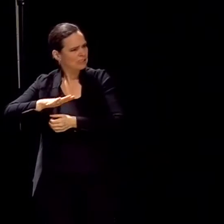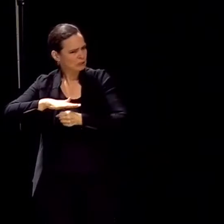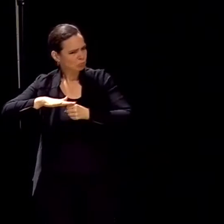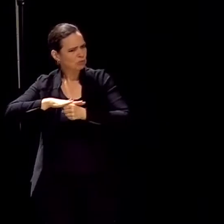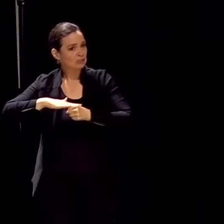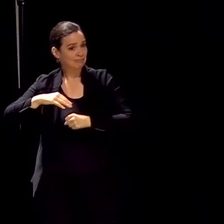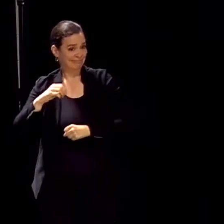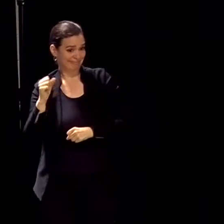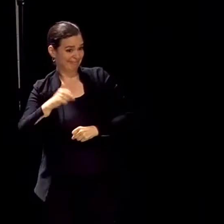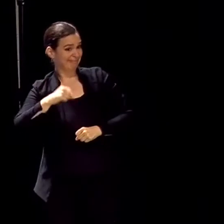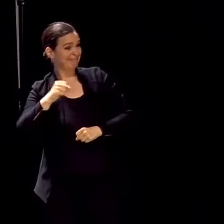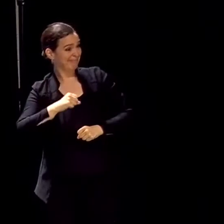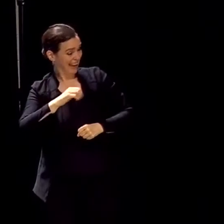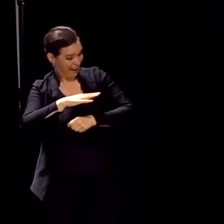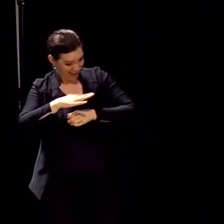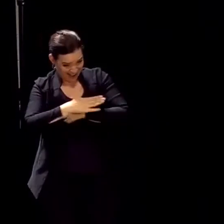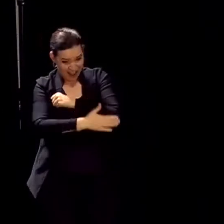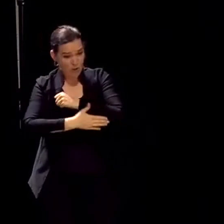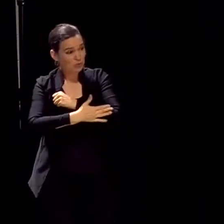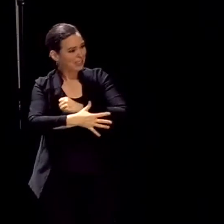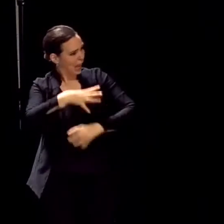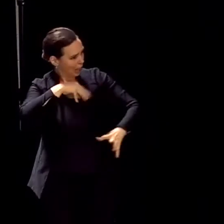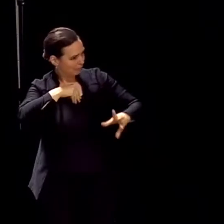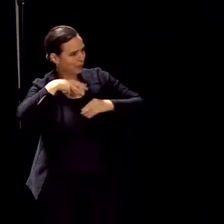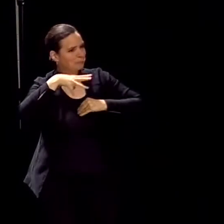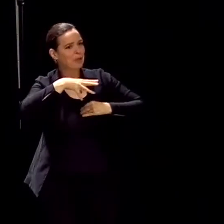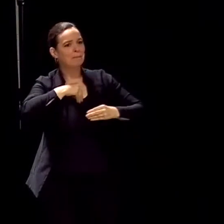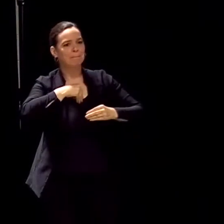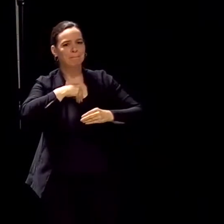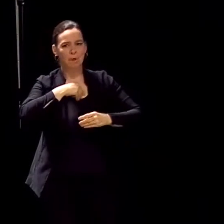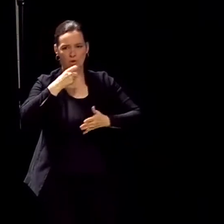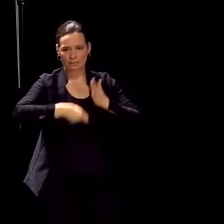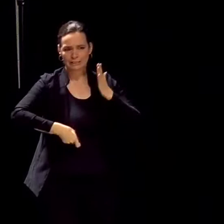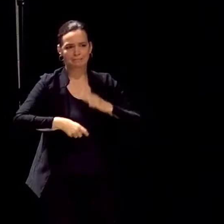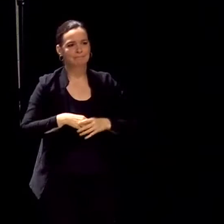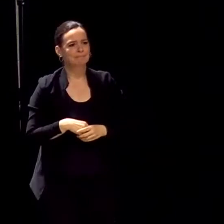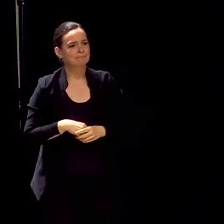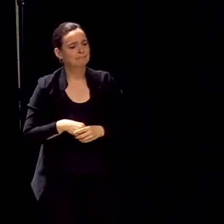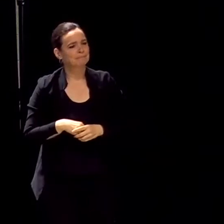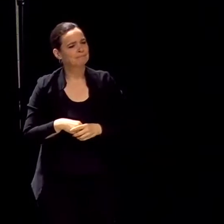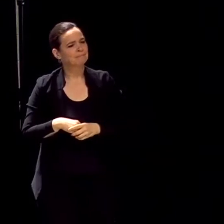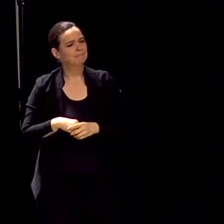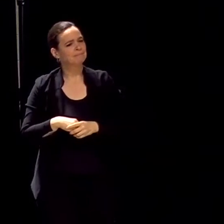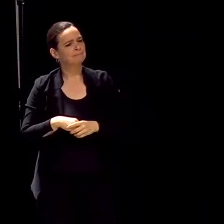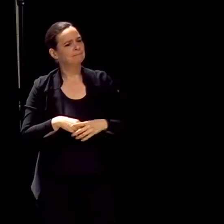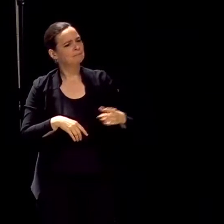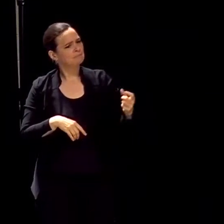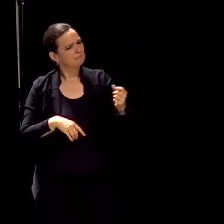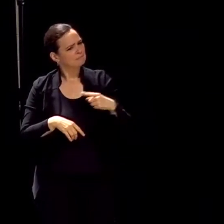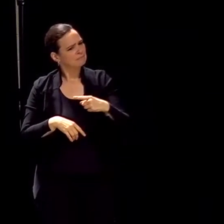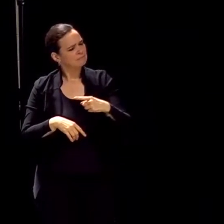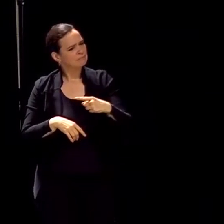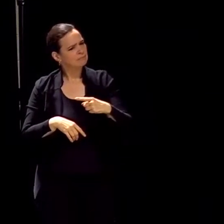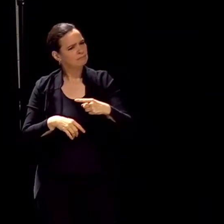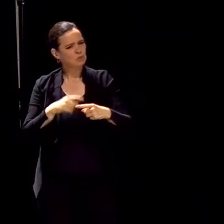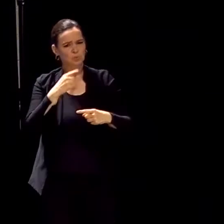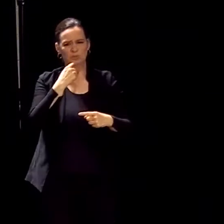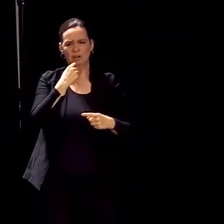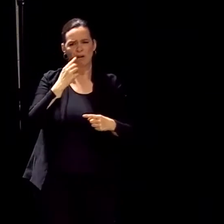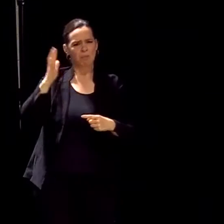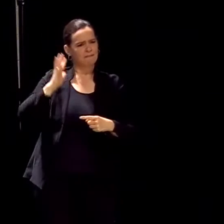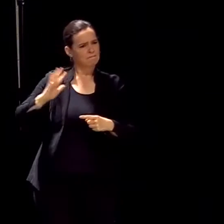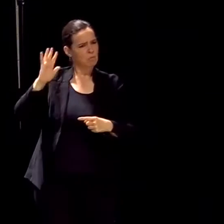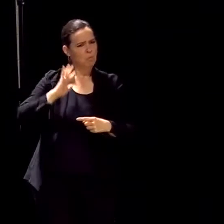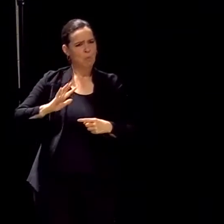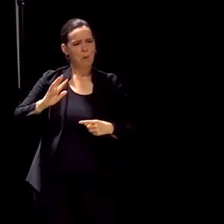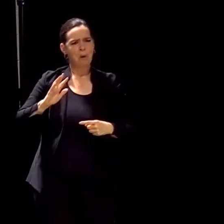Does that, I mean, given what I think you've said in the past, that you're not seeing a spread of the virus in schools,